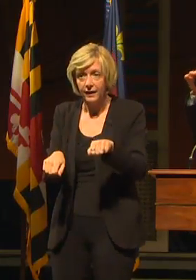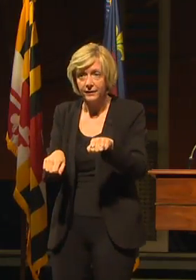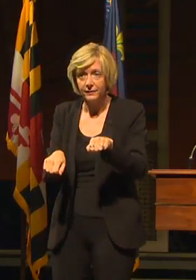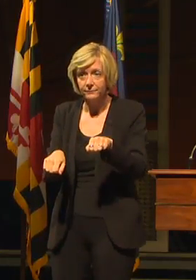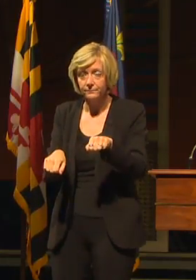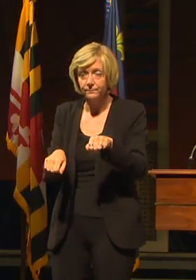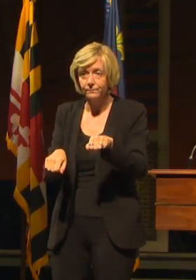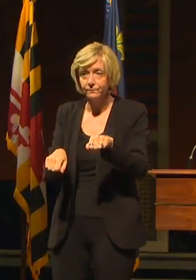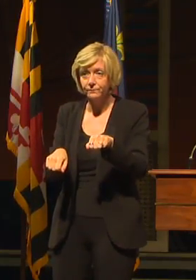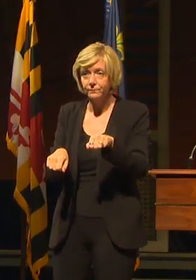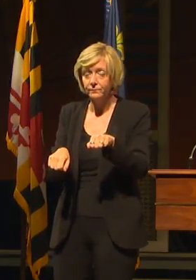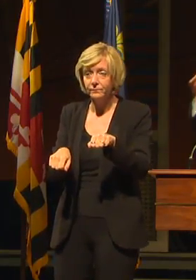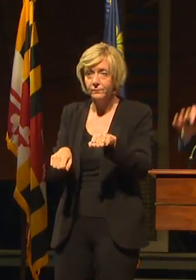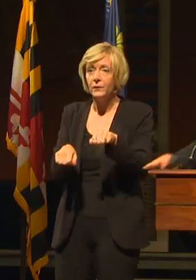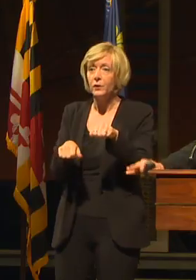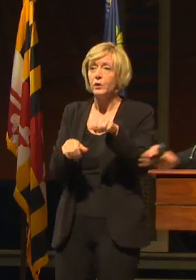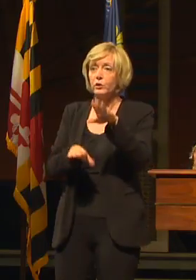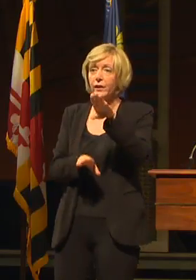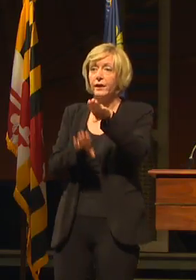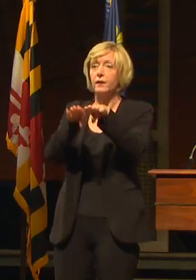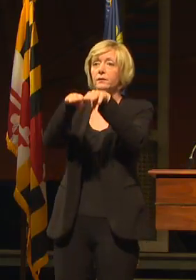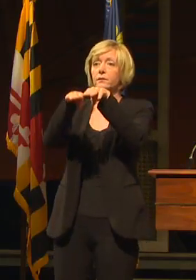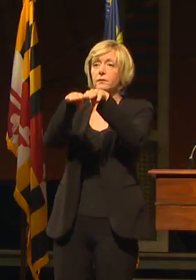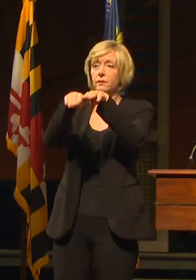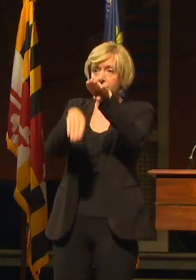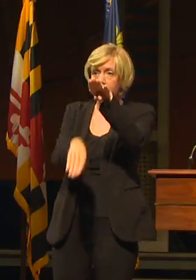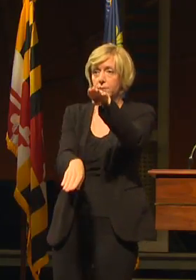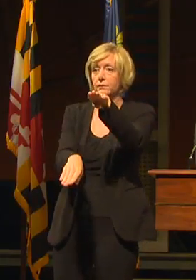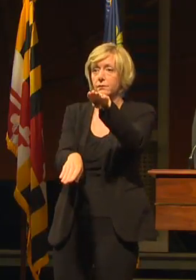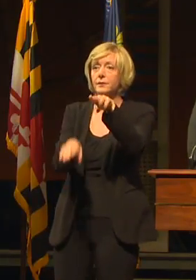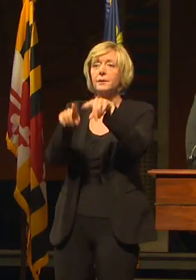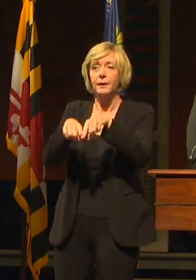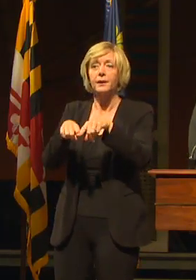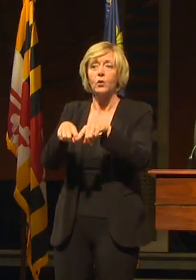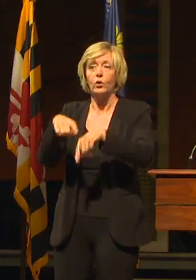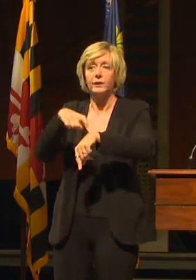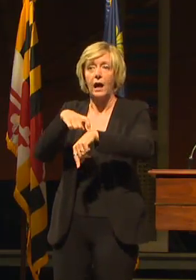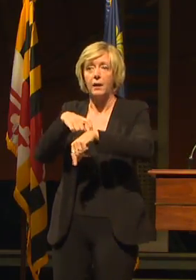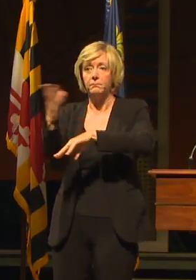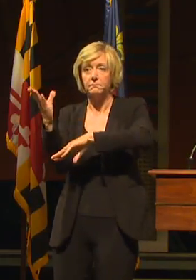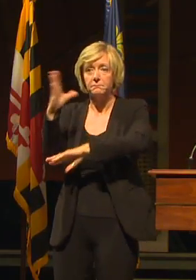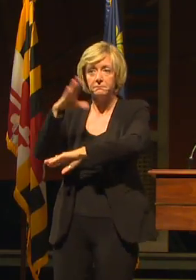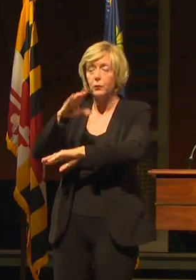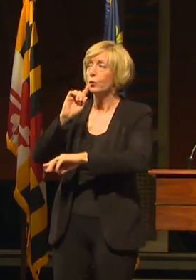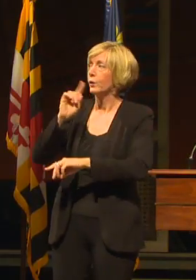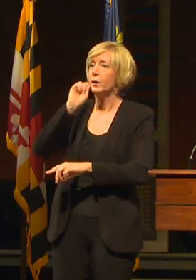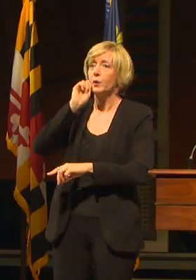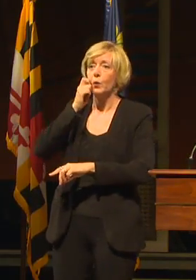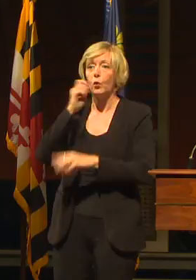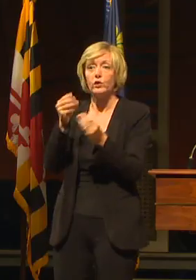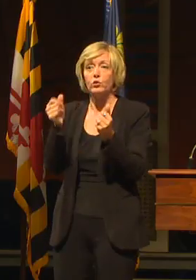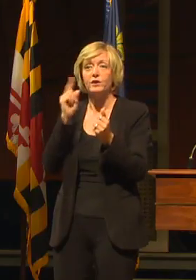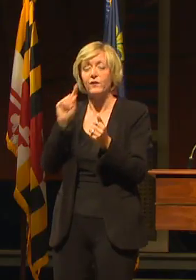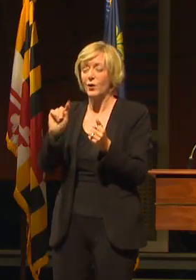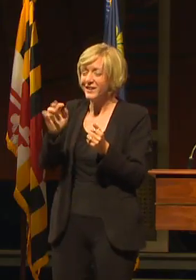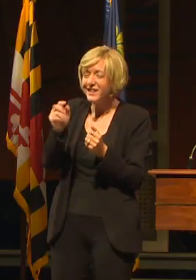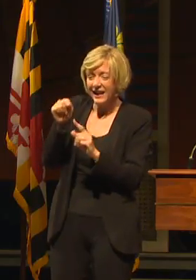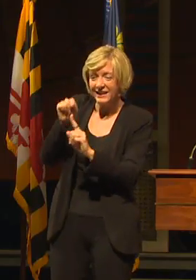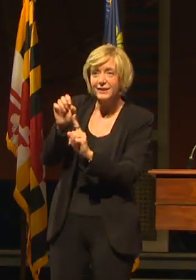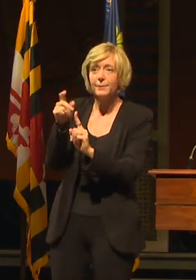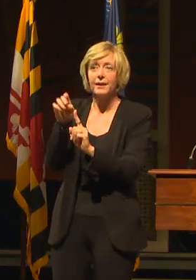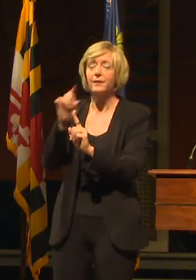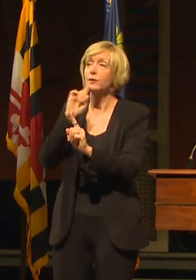up, cantilevered them over, and then spread it back out when they had more space. Really cool solutions in tight spaces. And that's